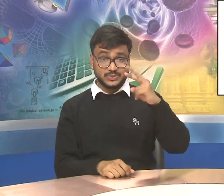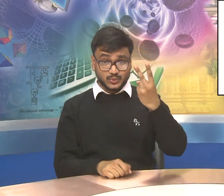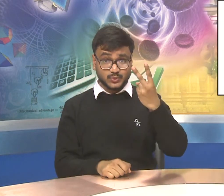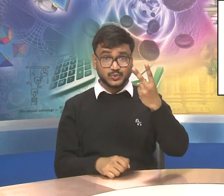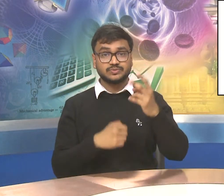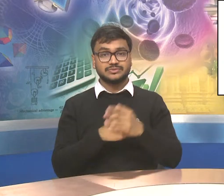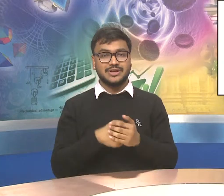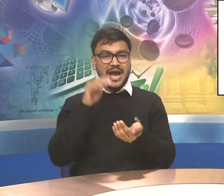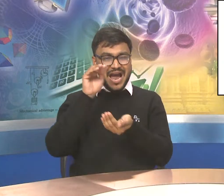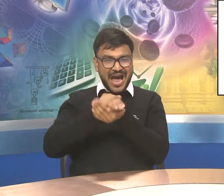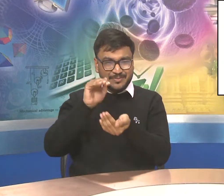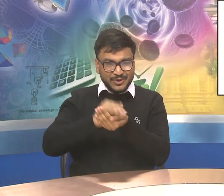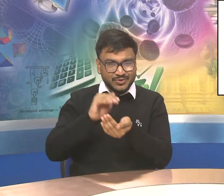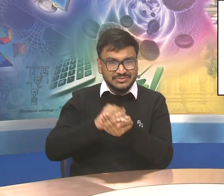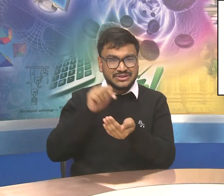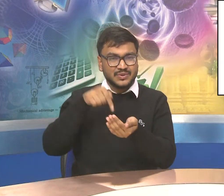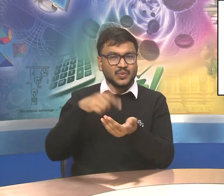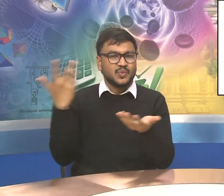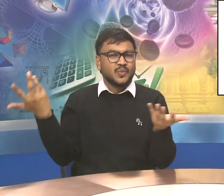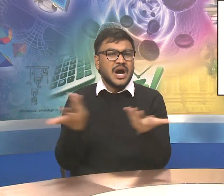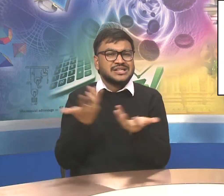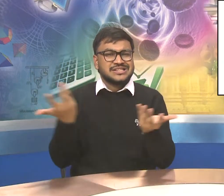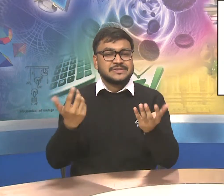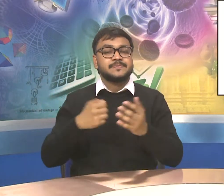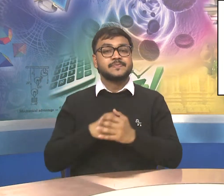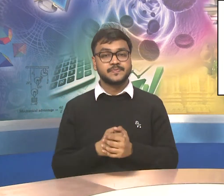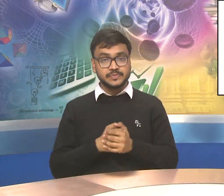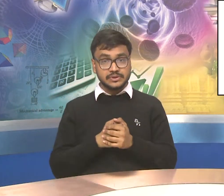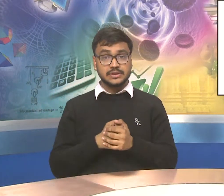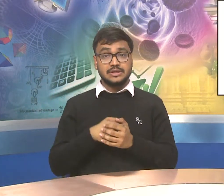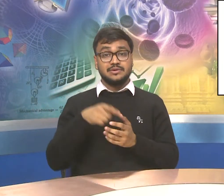Second is reservation of documents.